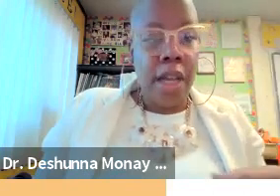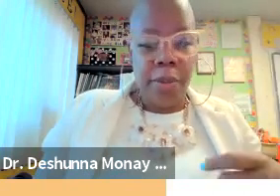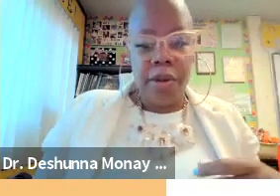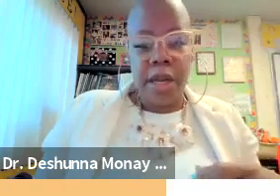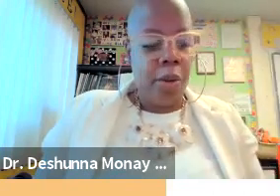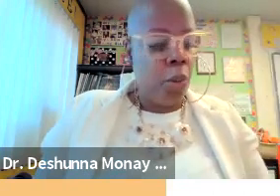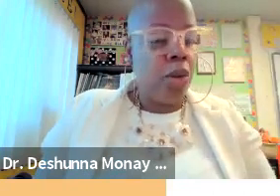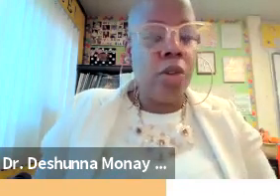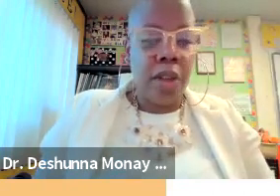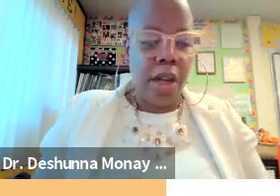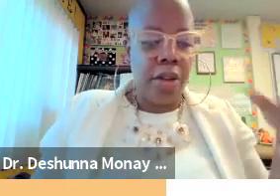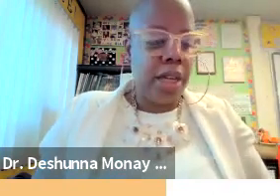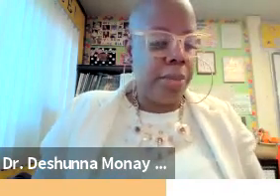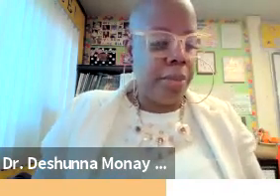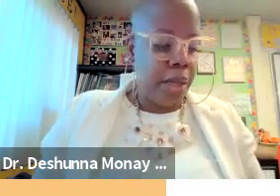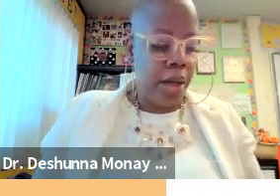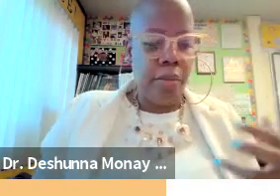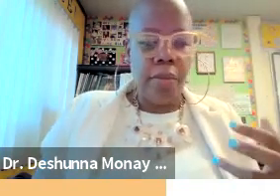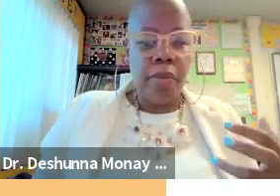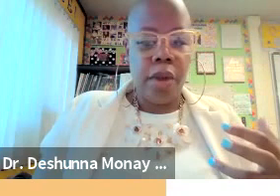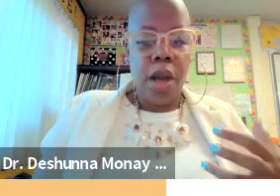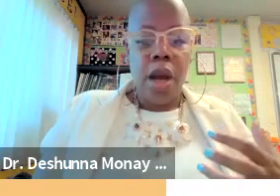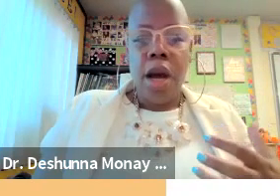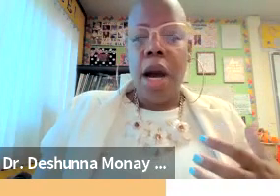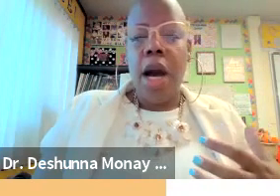those 10% will lose another 10%.